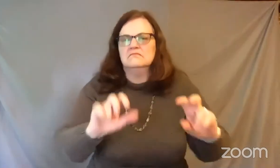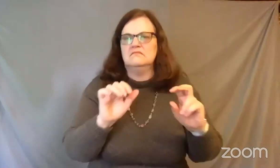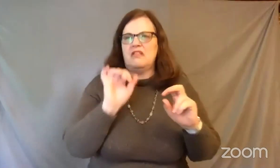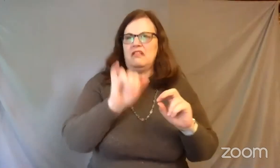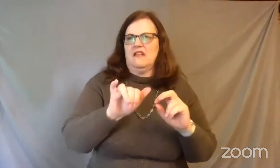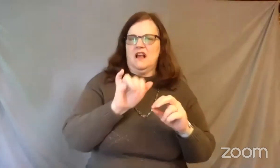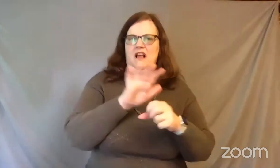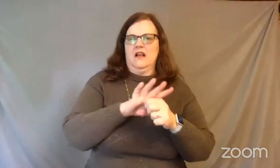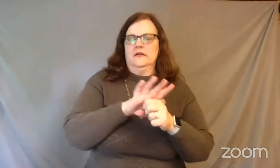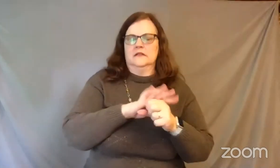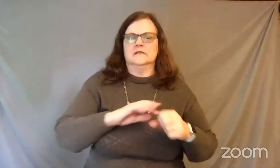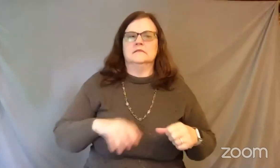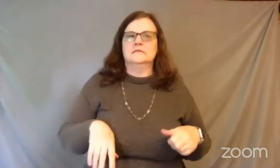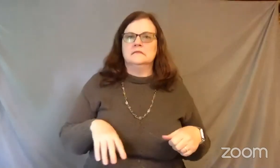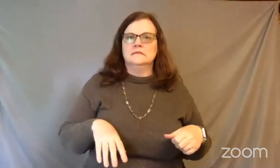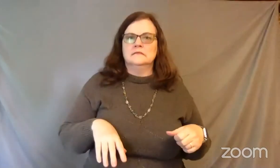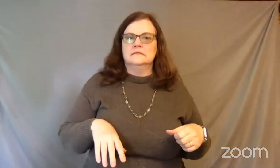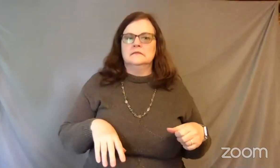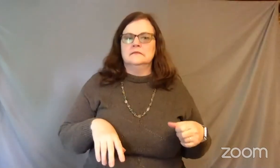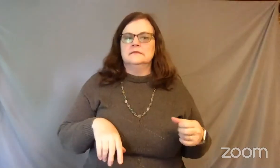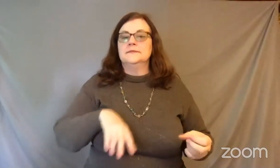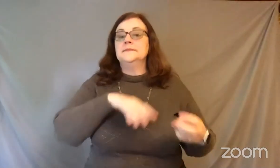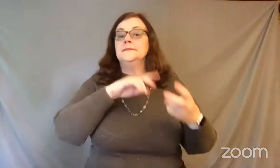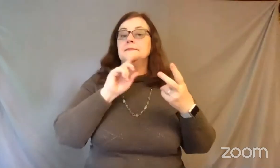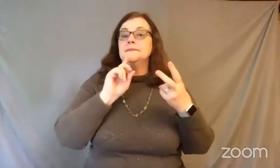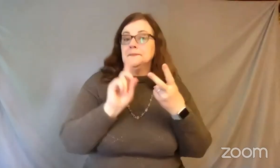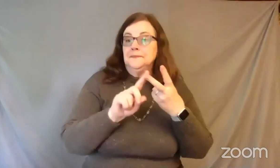And if so, what impacts does it have?